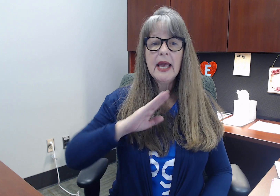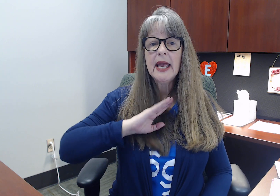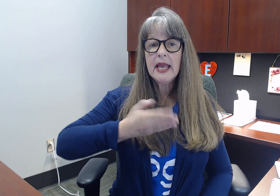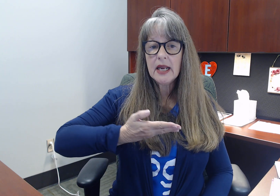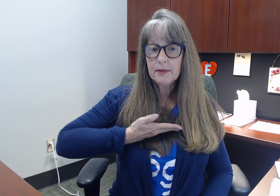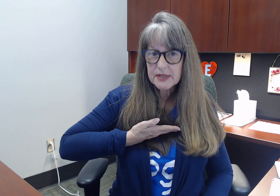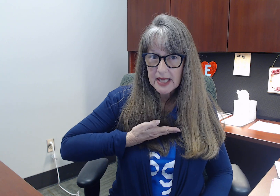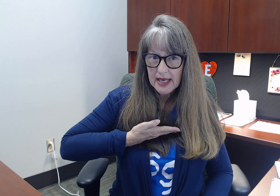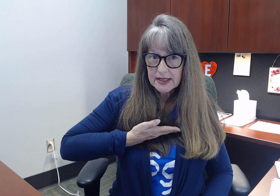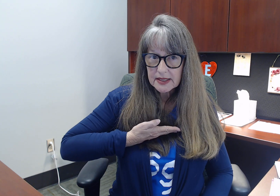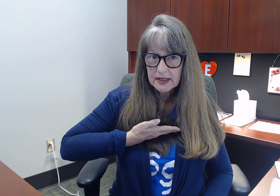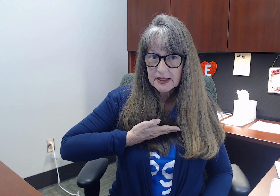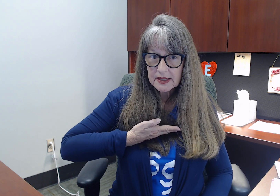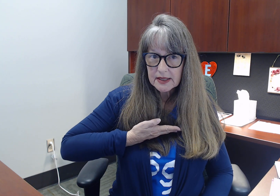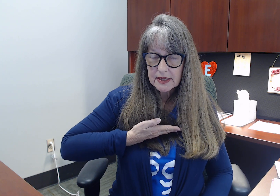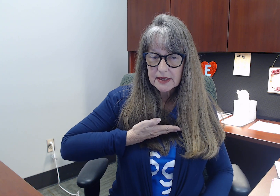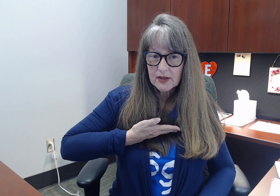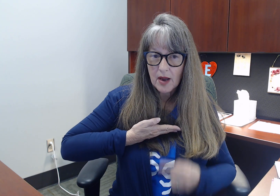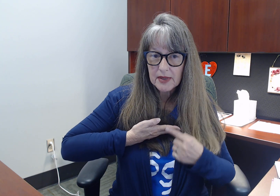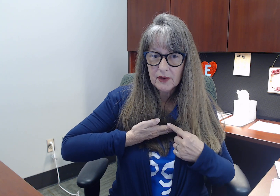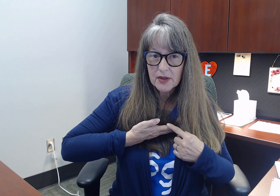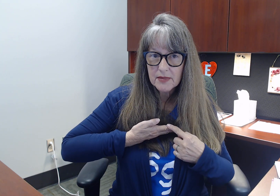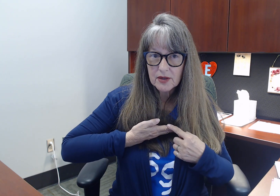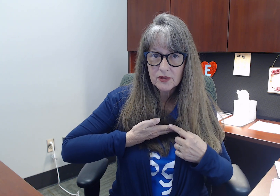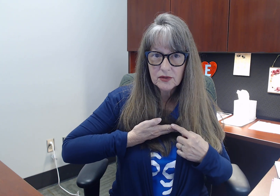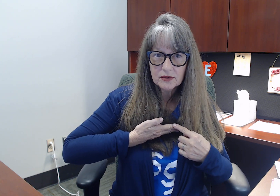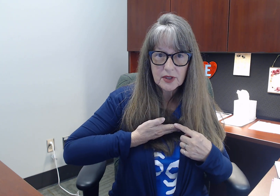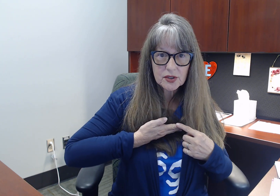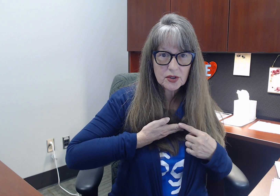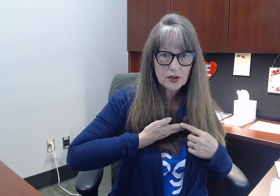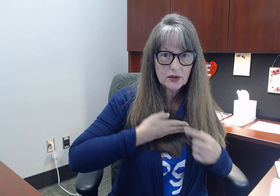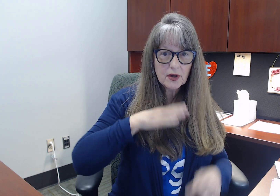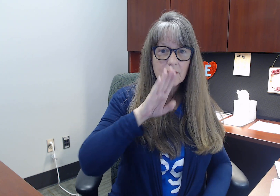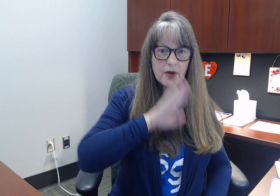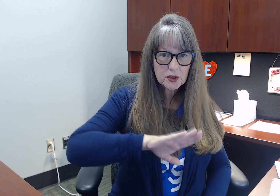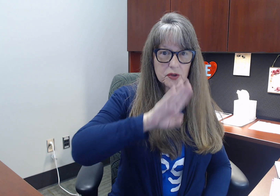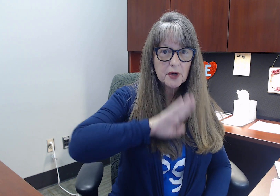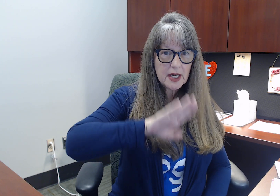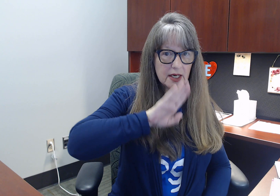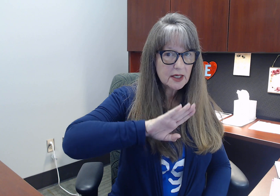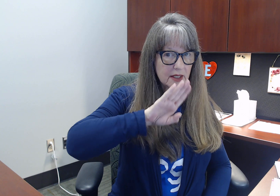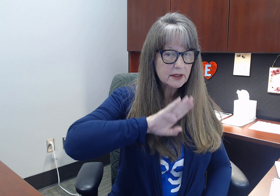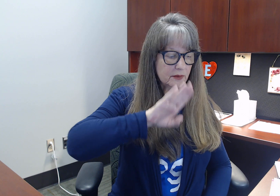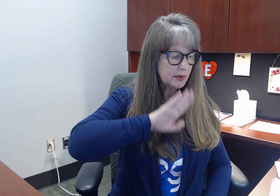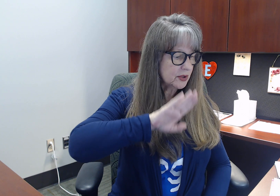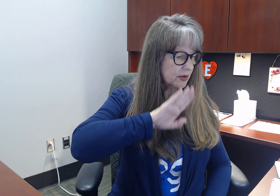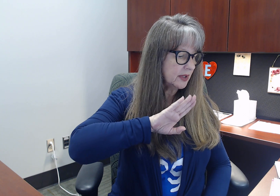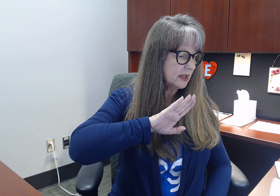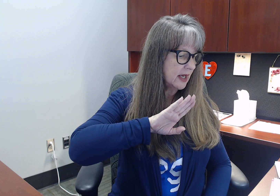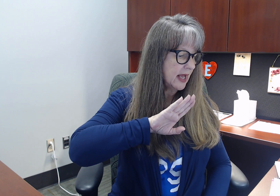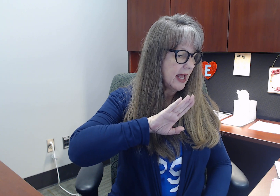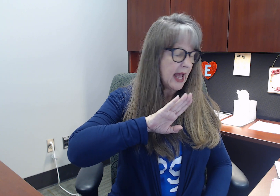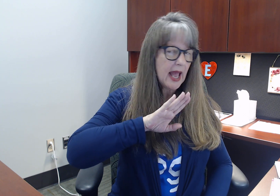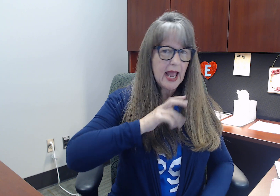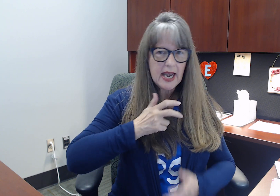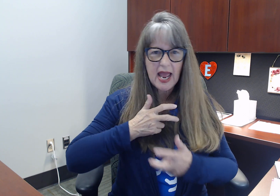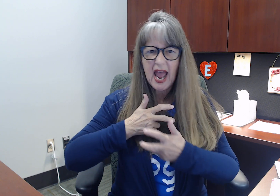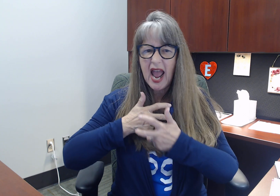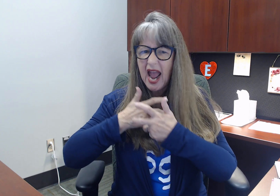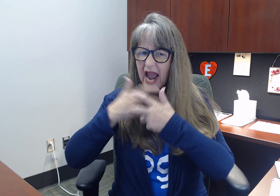It upset. I'm here in the middle. Let's turn. Frustrated, returning, and